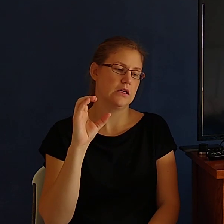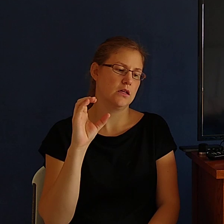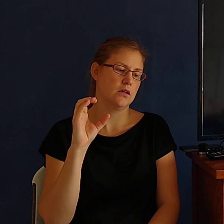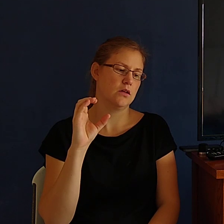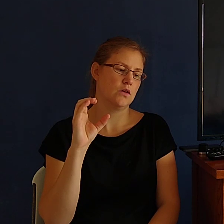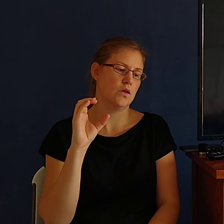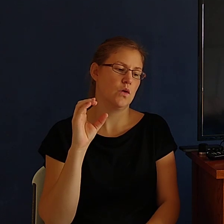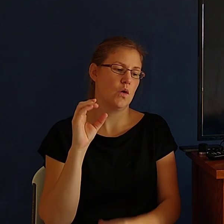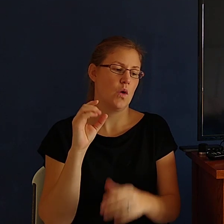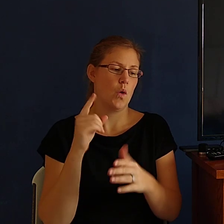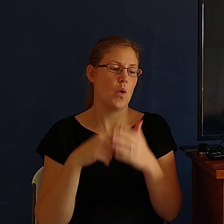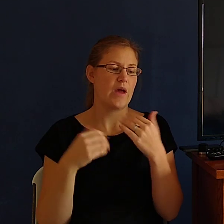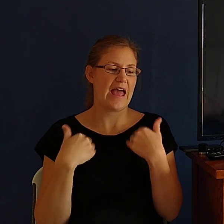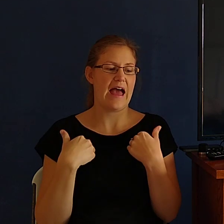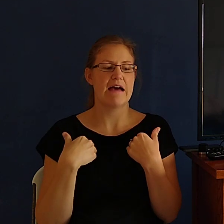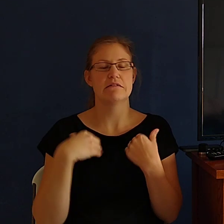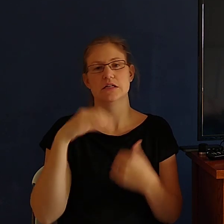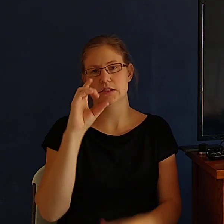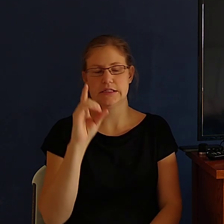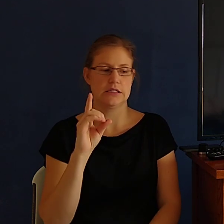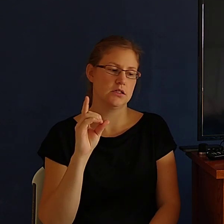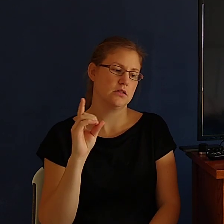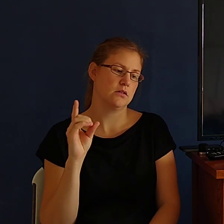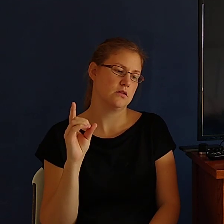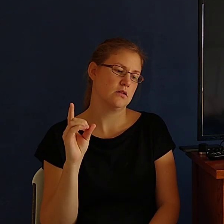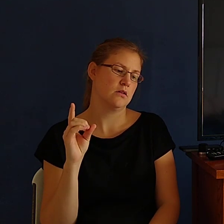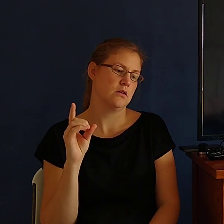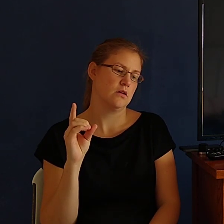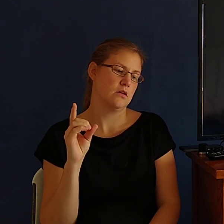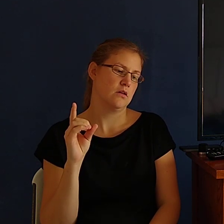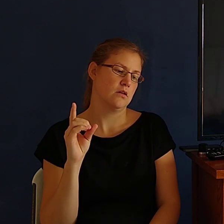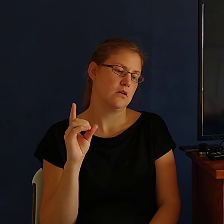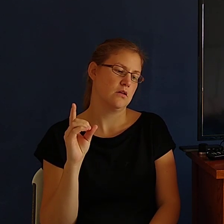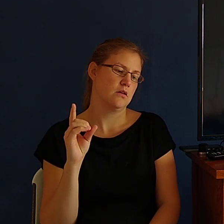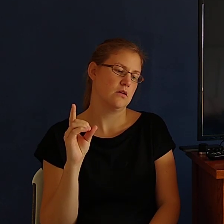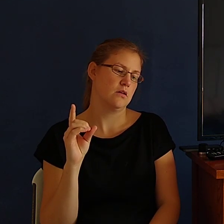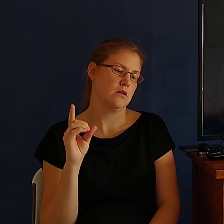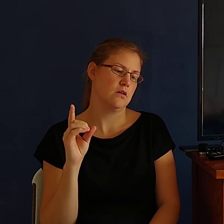what we have? We have D. All right.